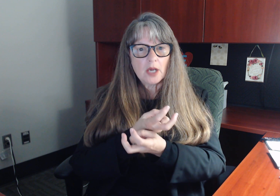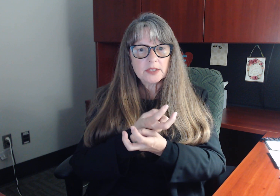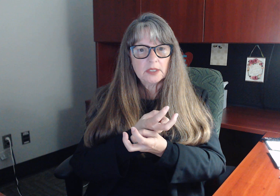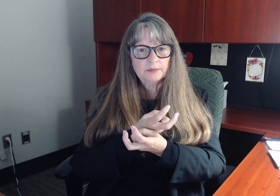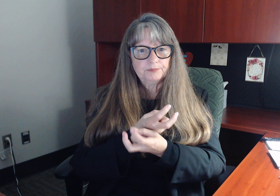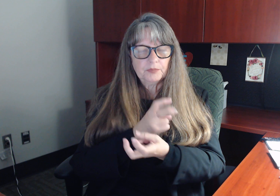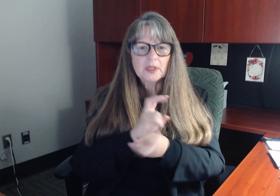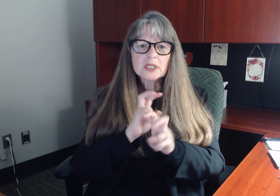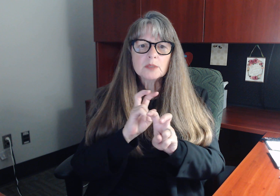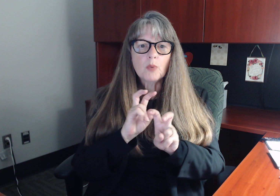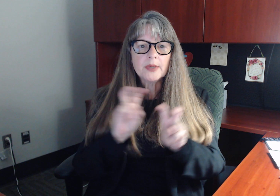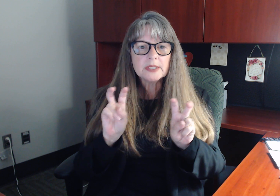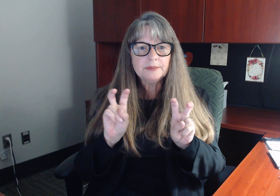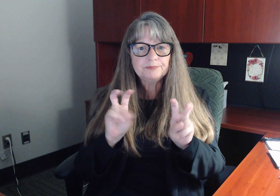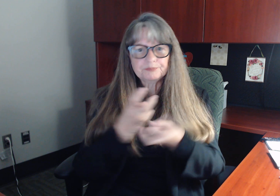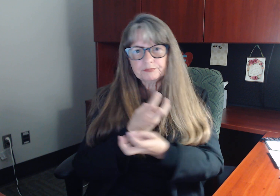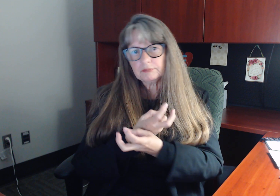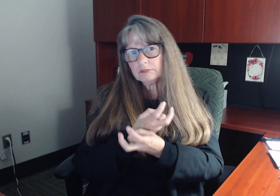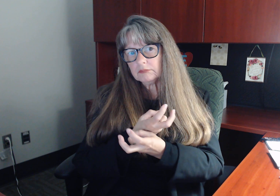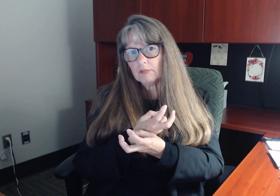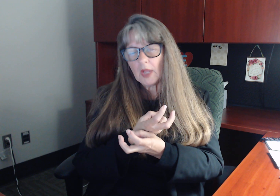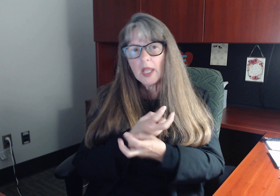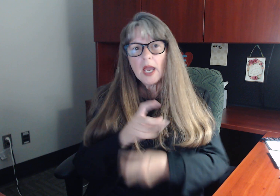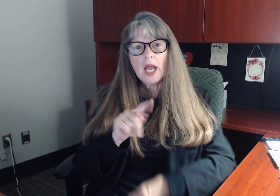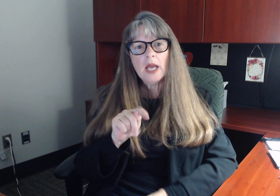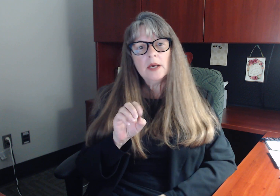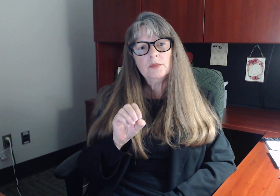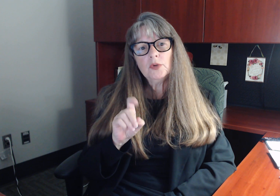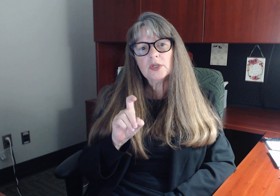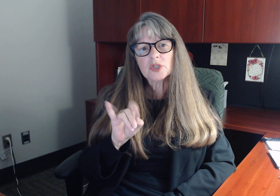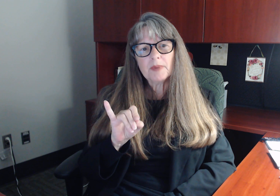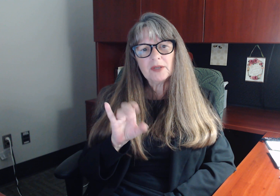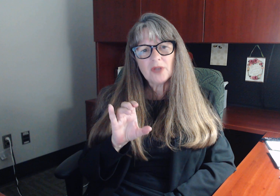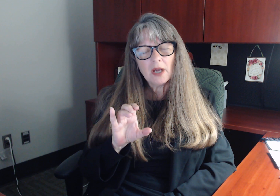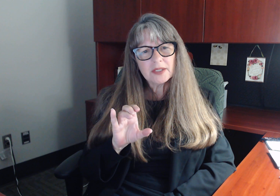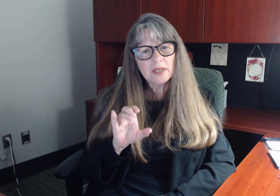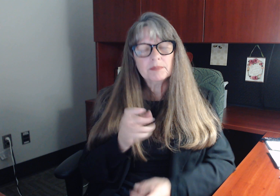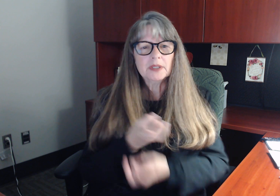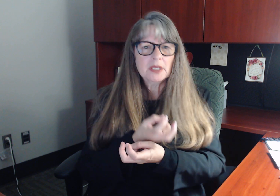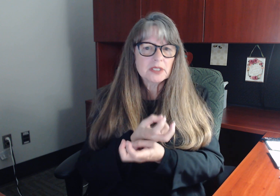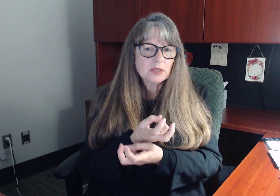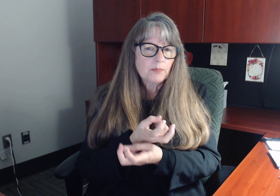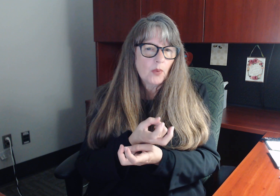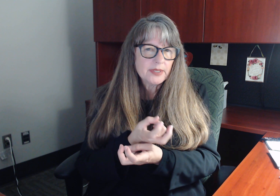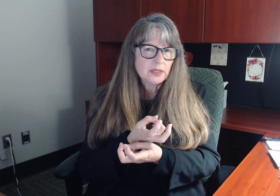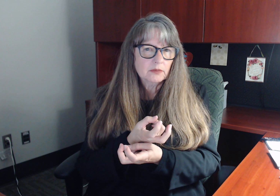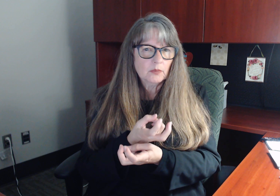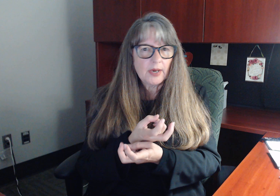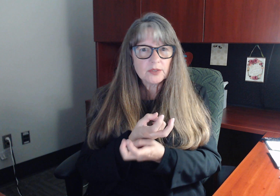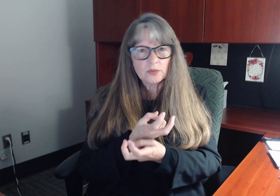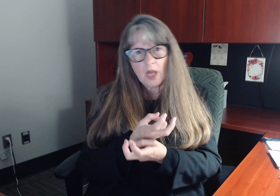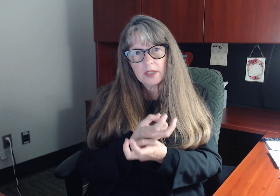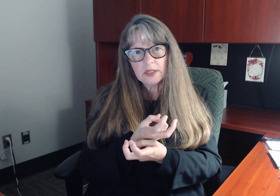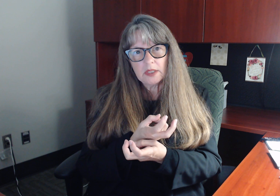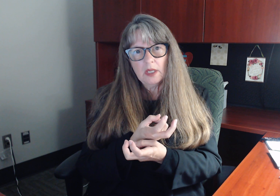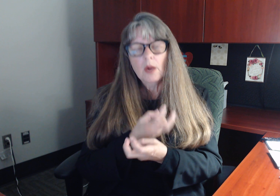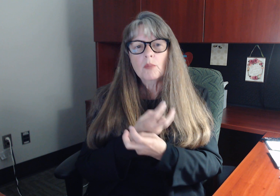toxic. This is poison. You can spell toxic, but it's still poison, right? So toxic, poison.